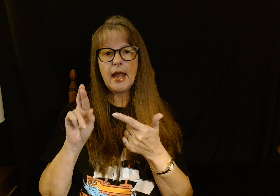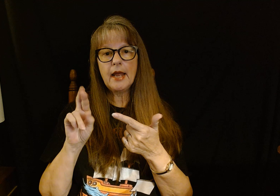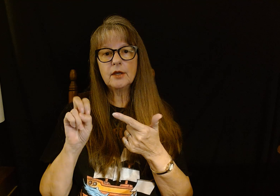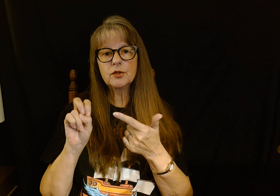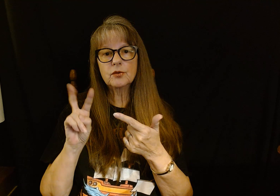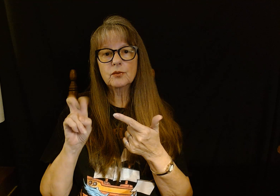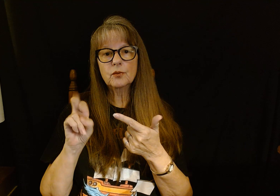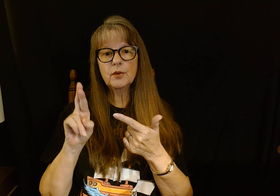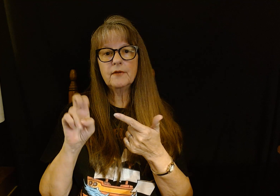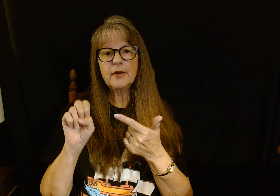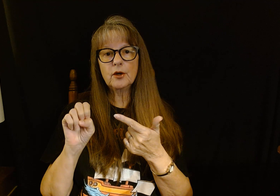and revere.